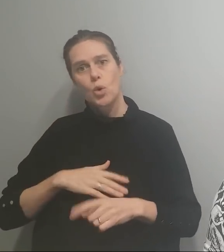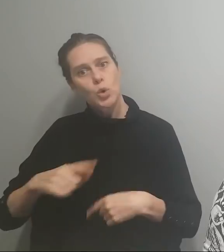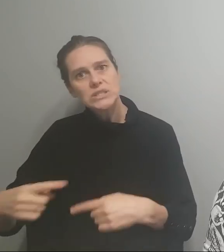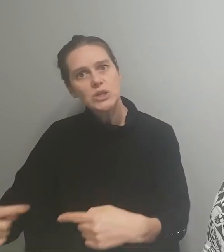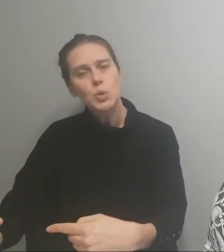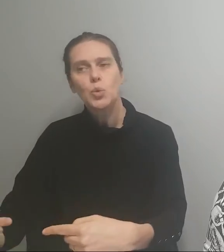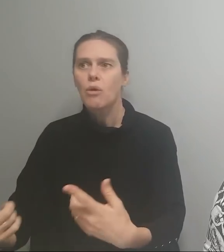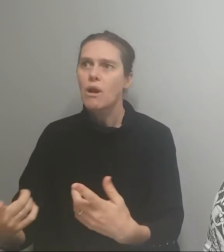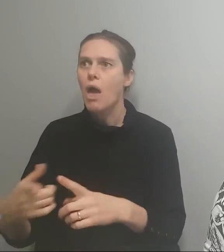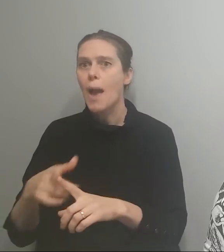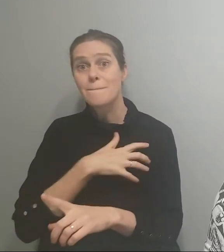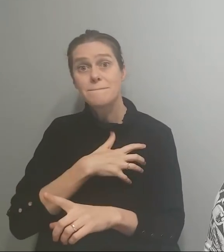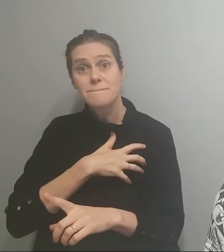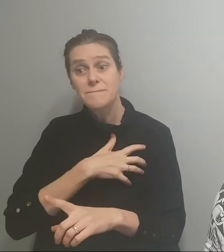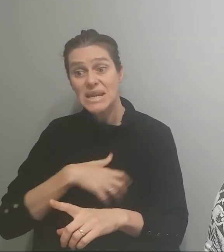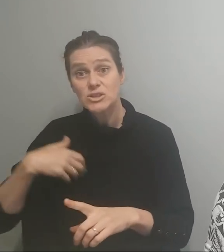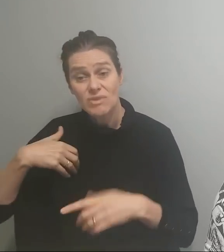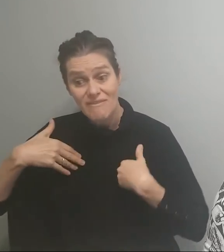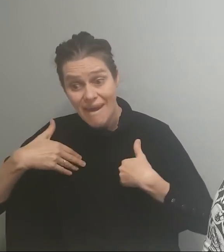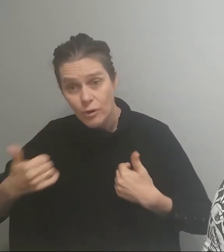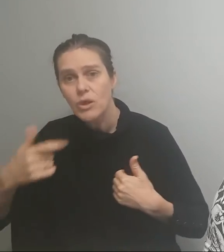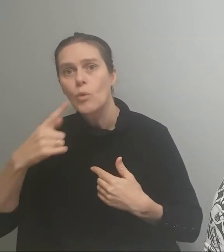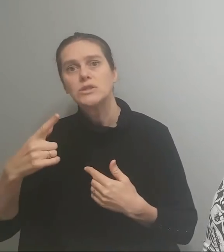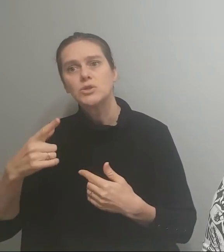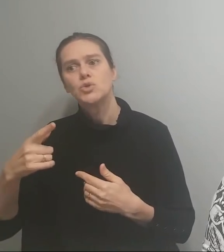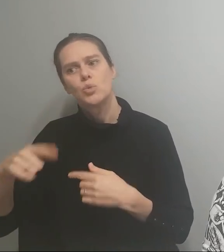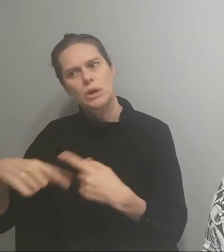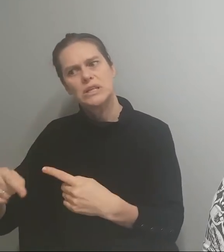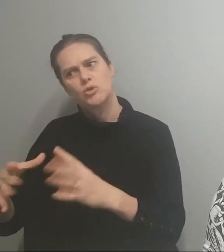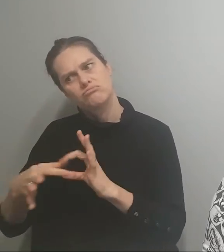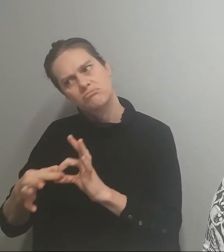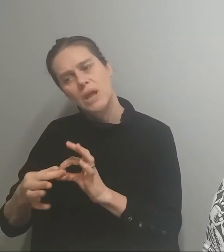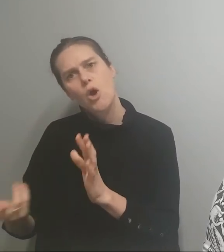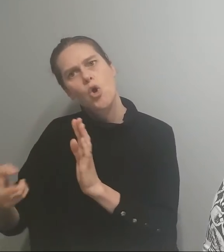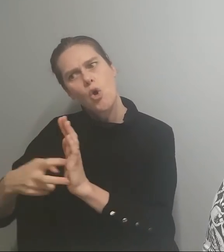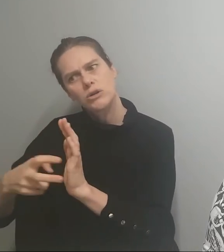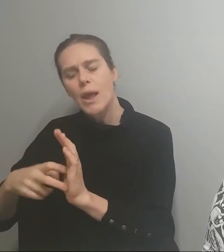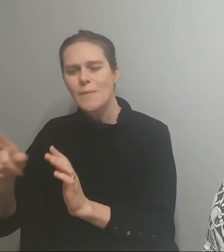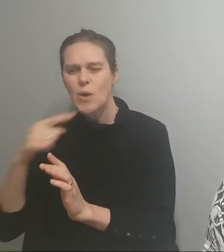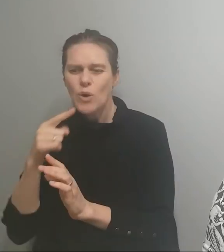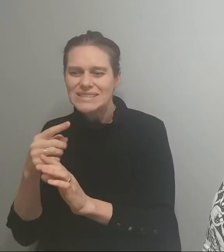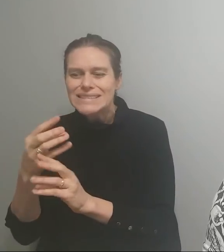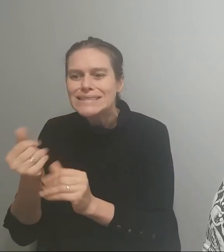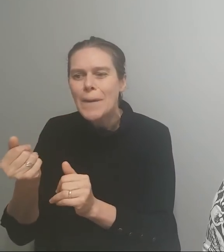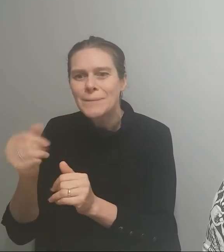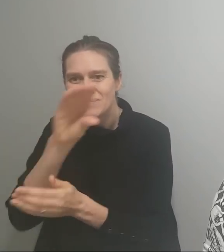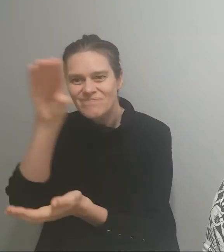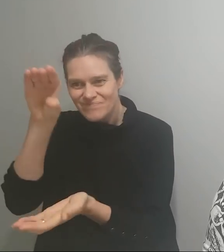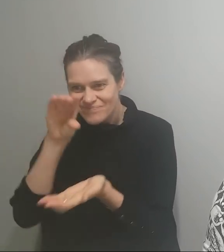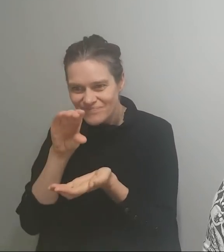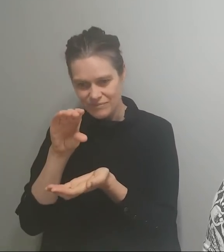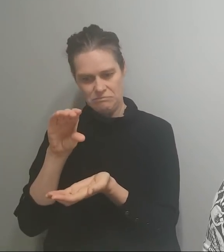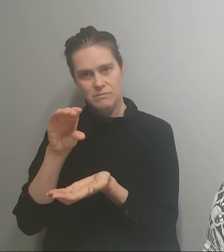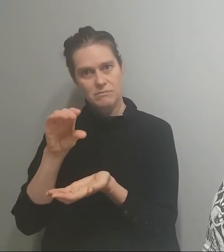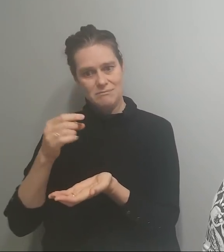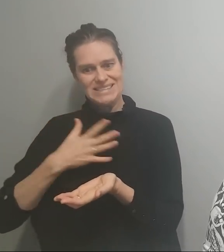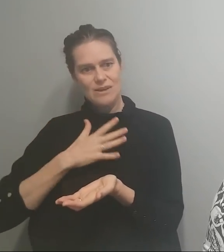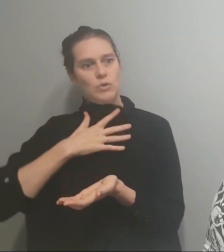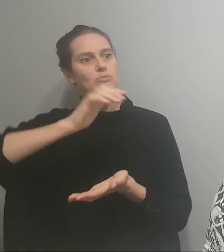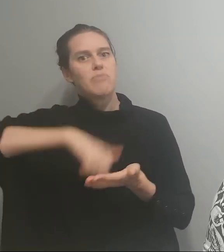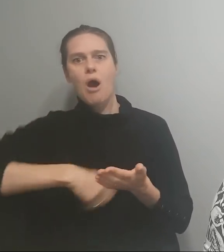continue for the ministry to contract on your behalf of the provider, but you want some of the funding to be available for you to purchase